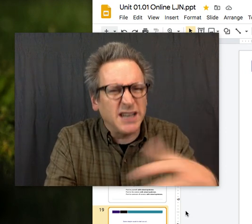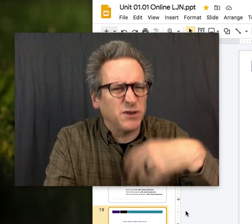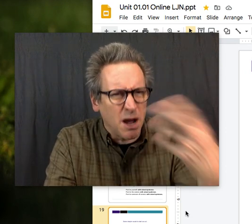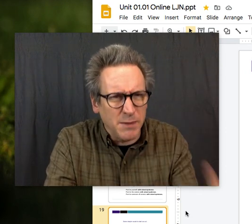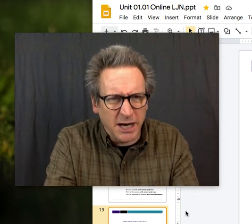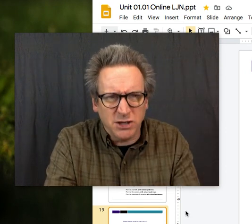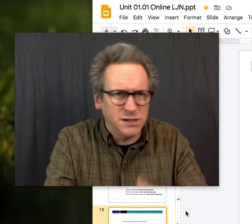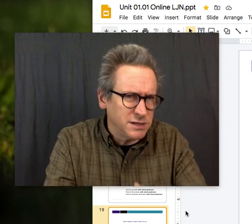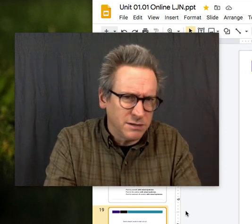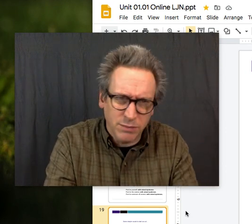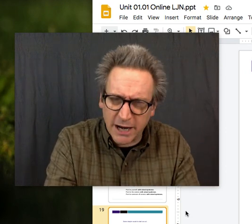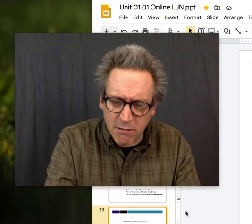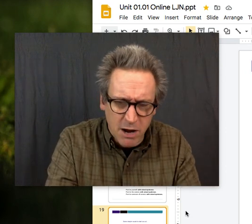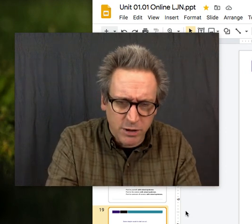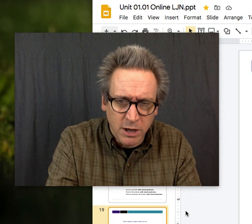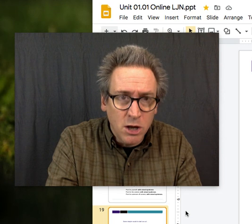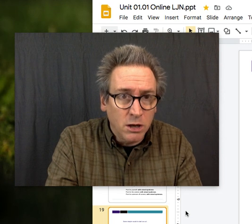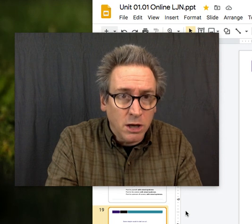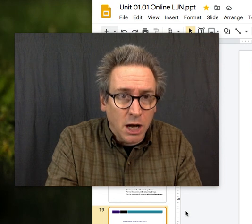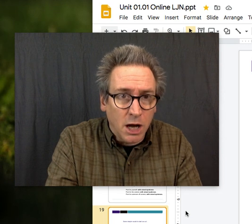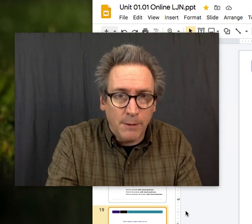do that, different combinations, play around.